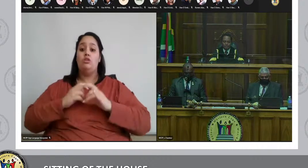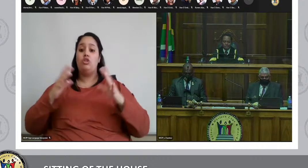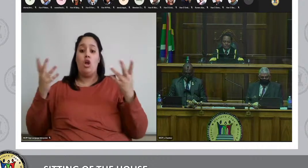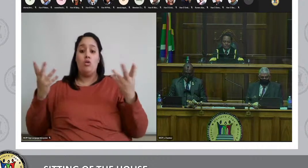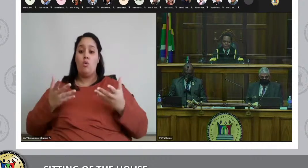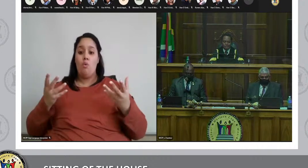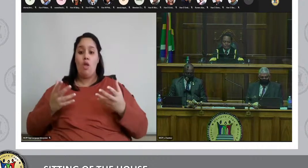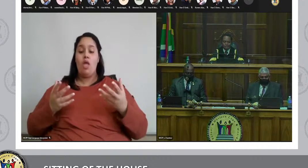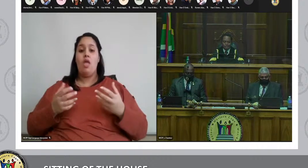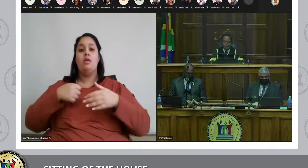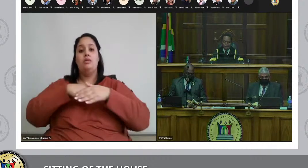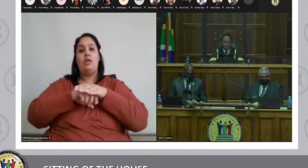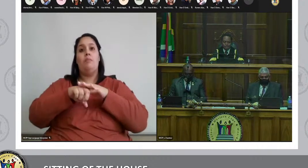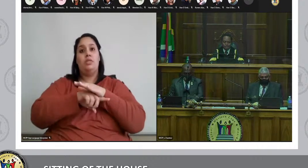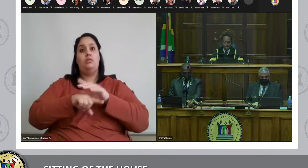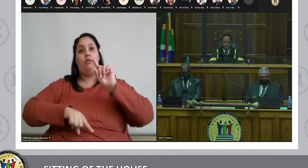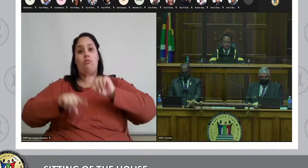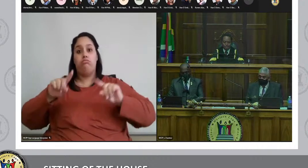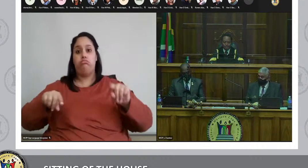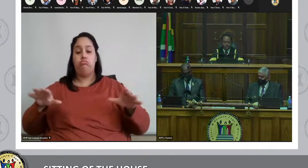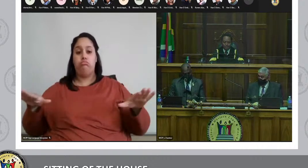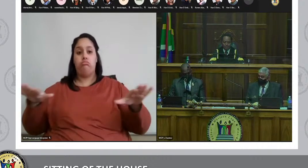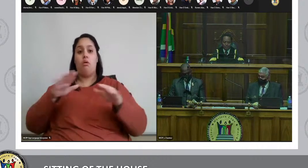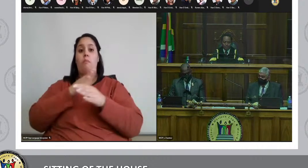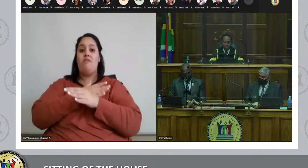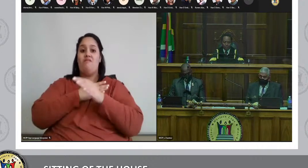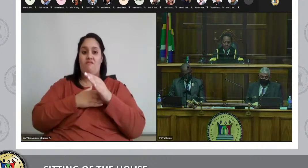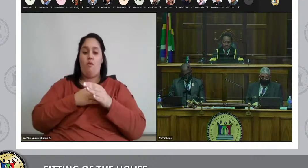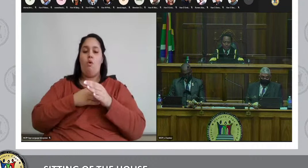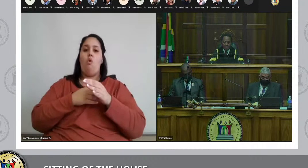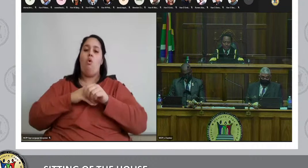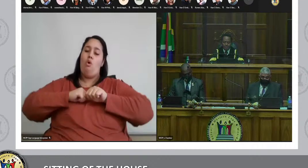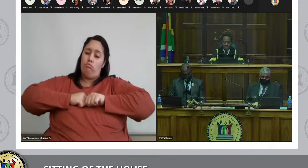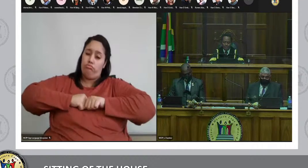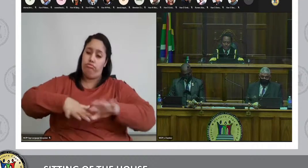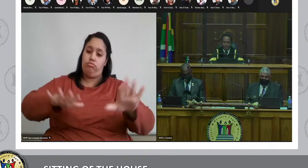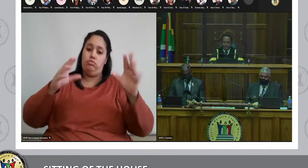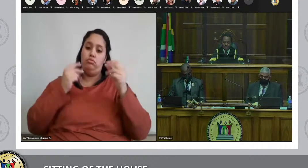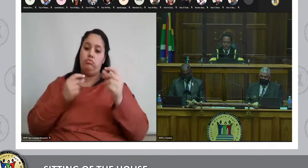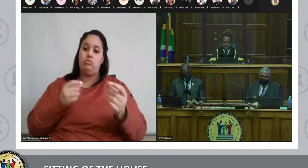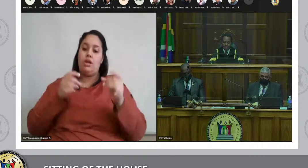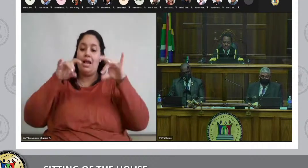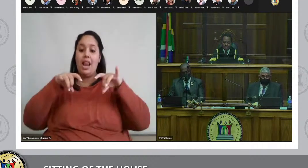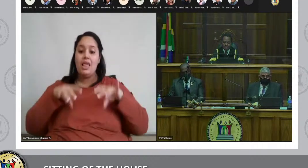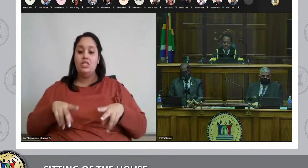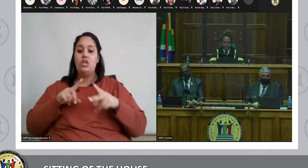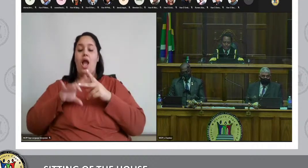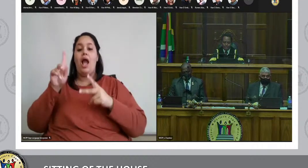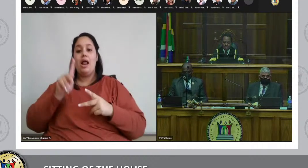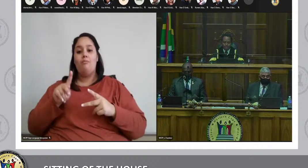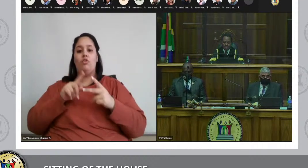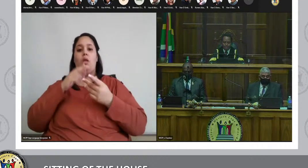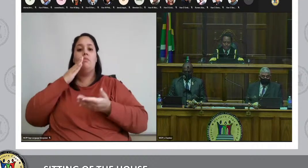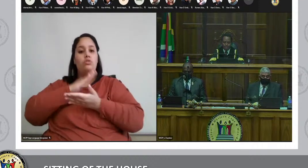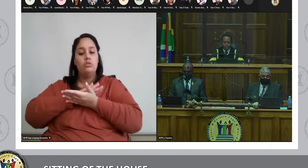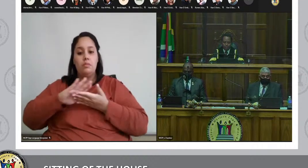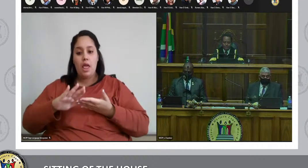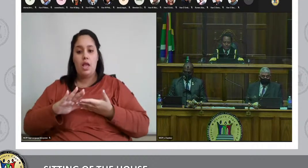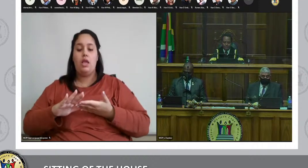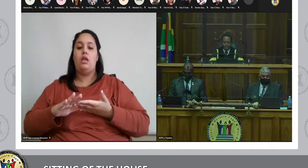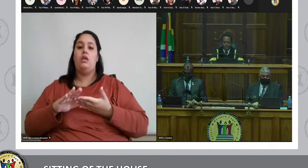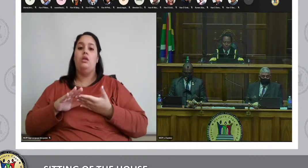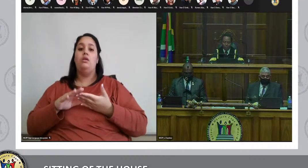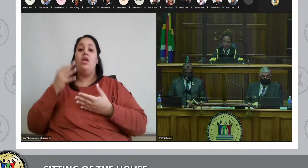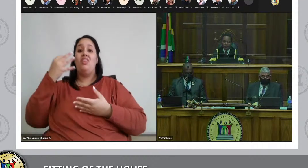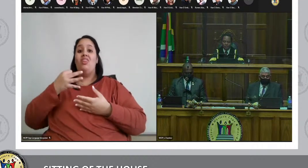other sub-districts before they rapidly spread in Khayelitsha, Klipfontein, and Mitchells Plain. As the